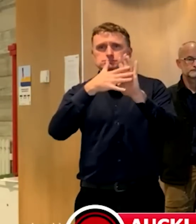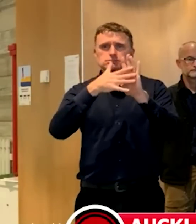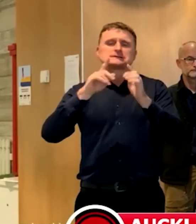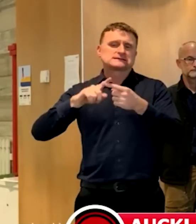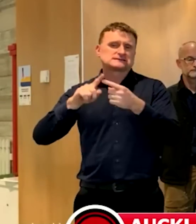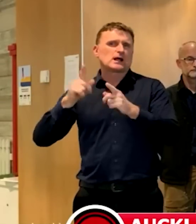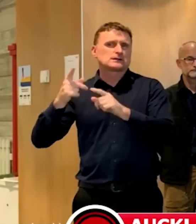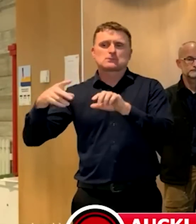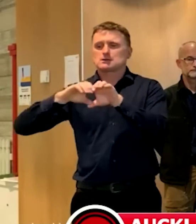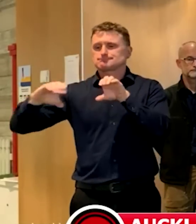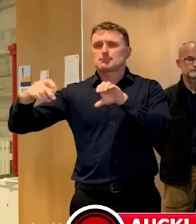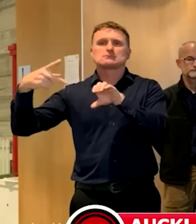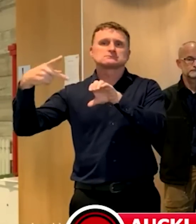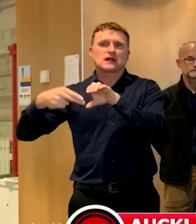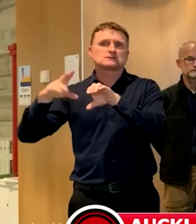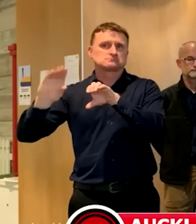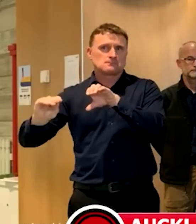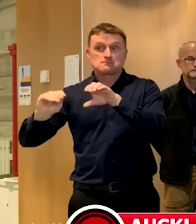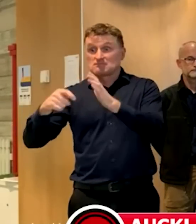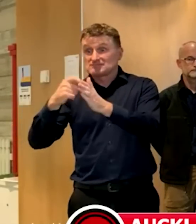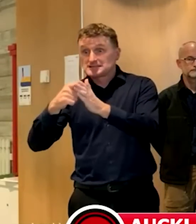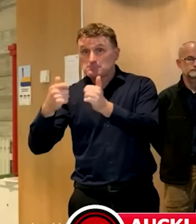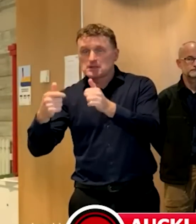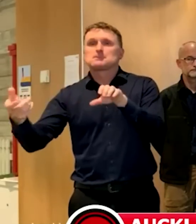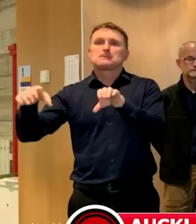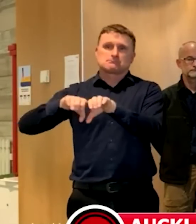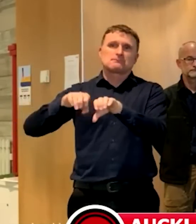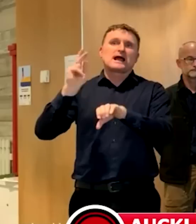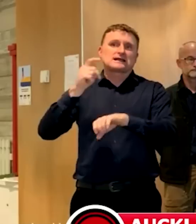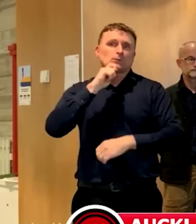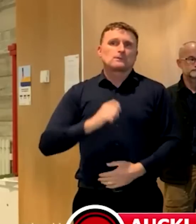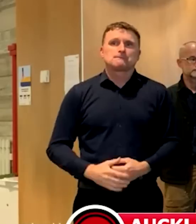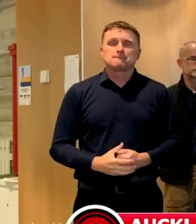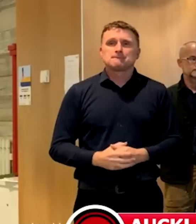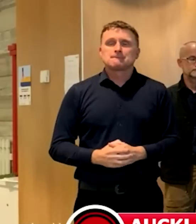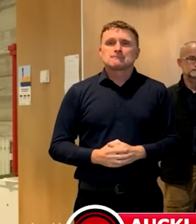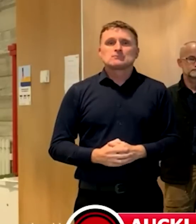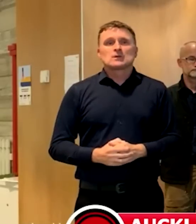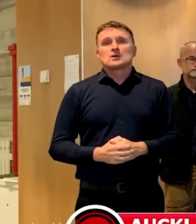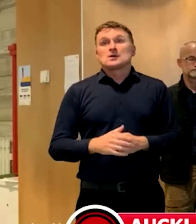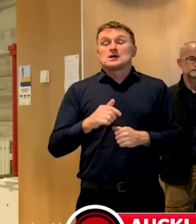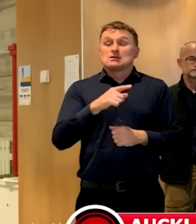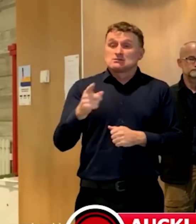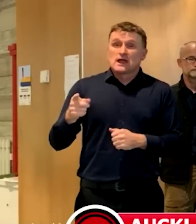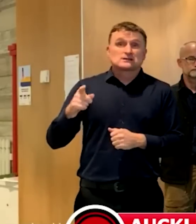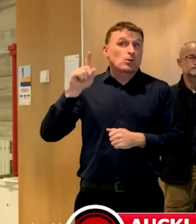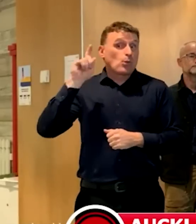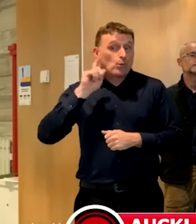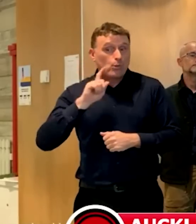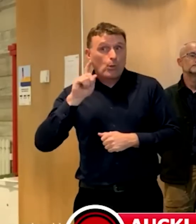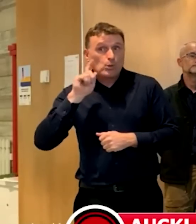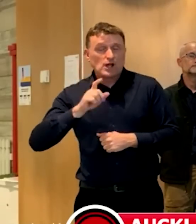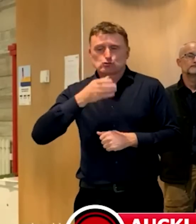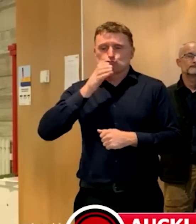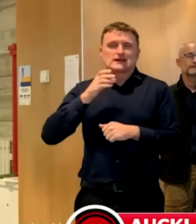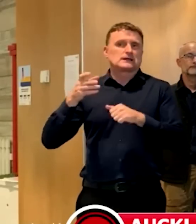repair work. If there is people out there that are affected by that intermittent repair work and need water